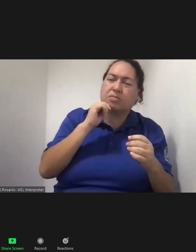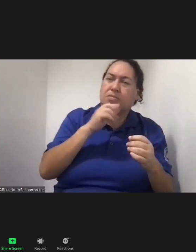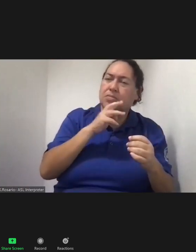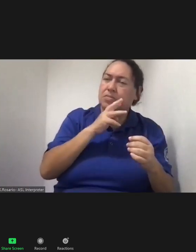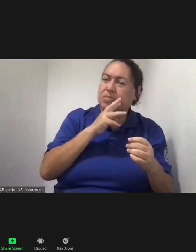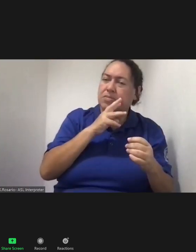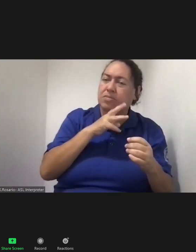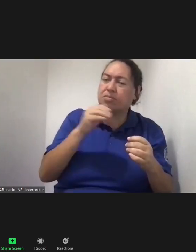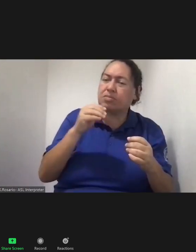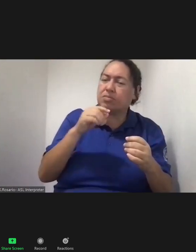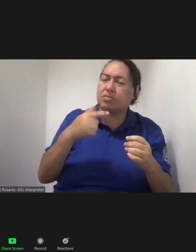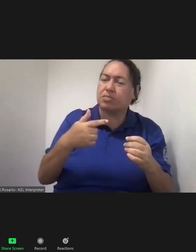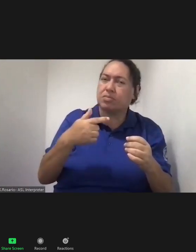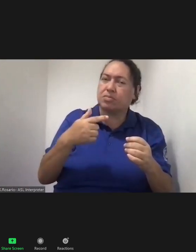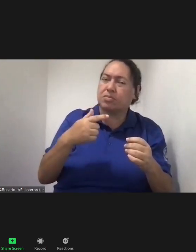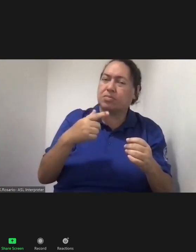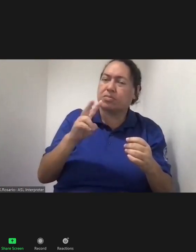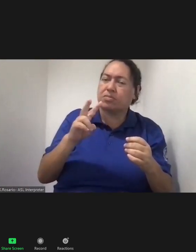GVB